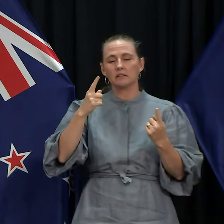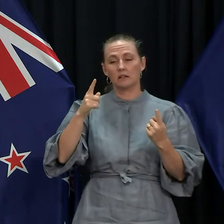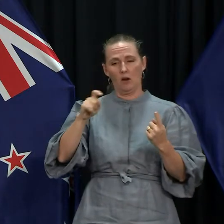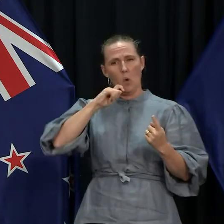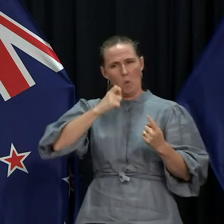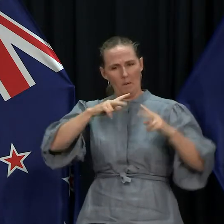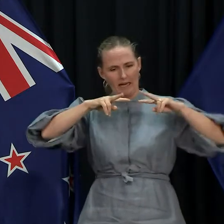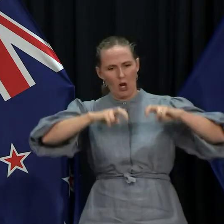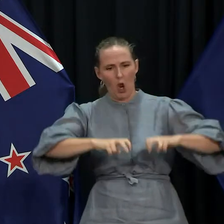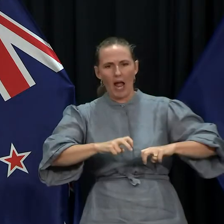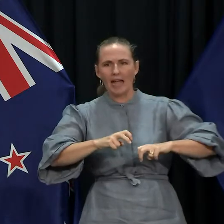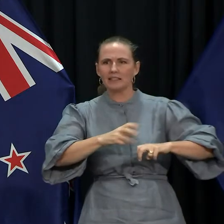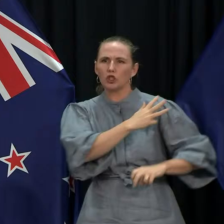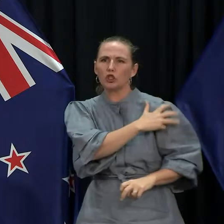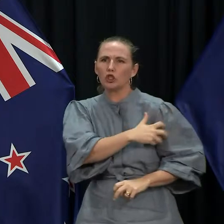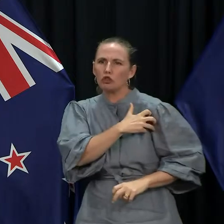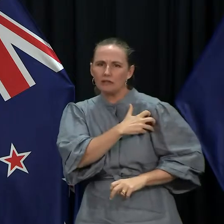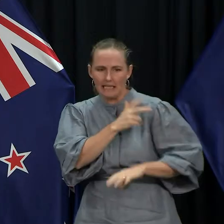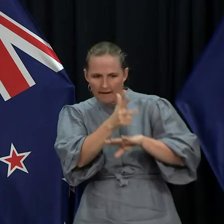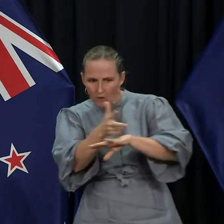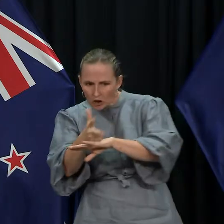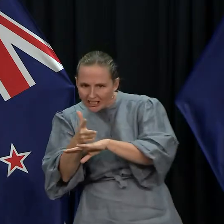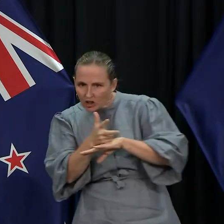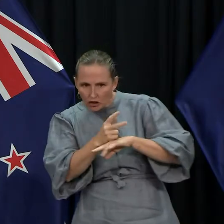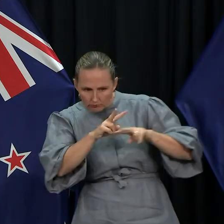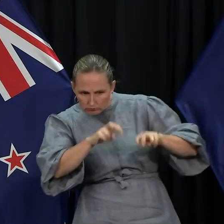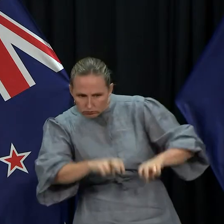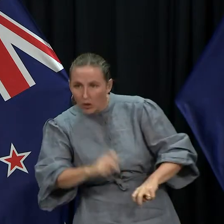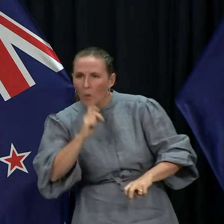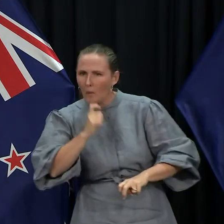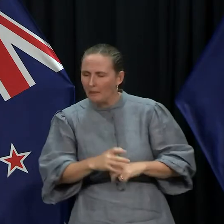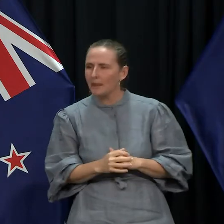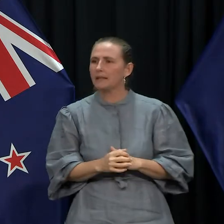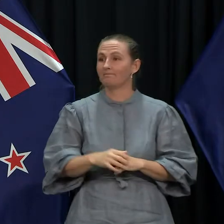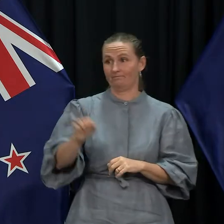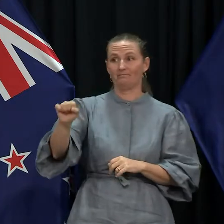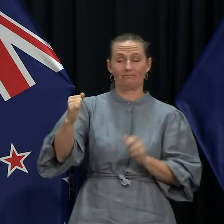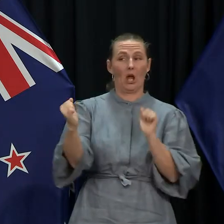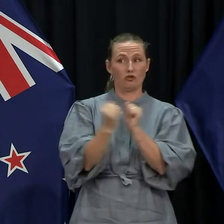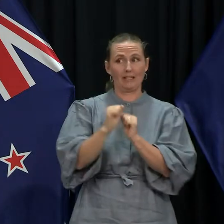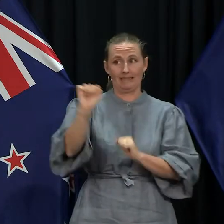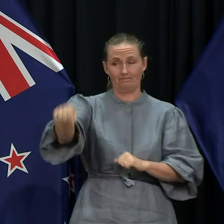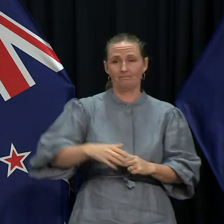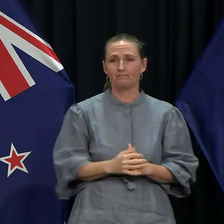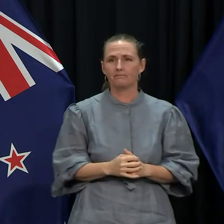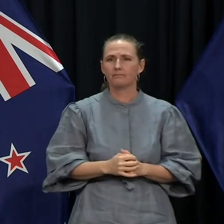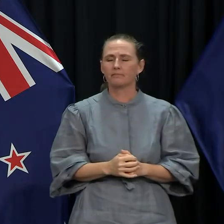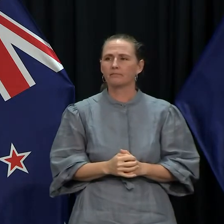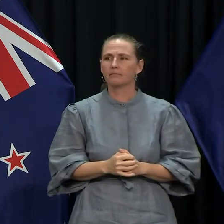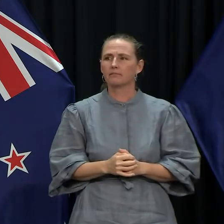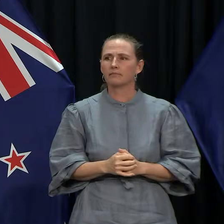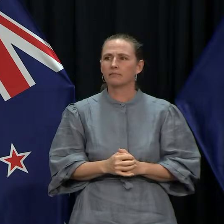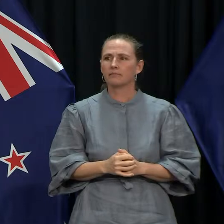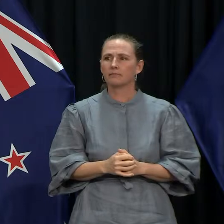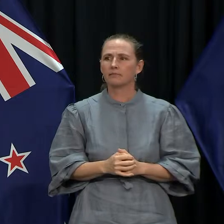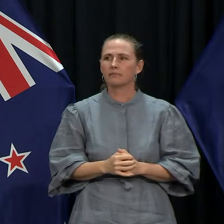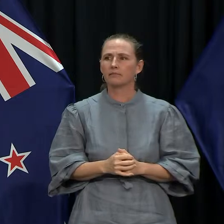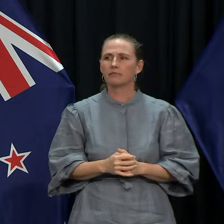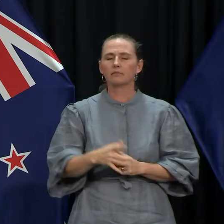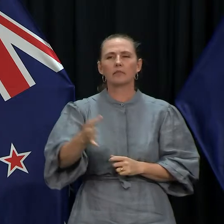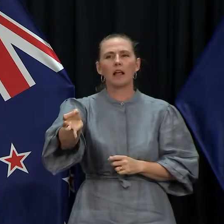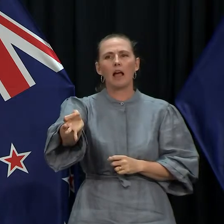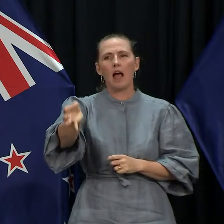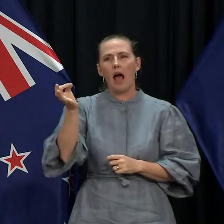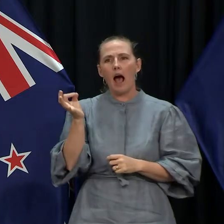example. Yep, we've said that as well. So can you just clarify, though, the likes of the Speaker, any sort of MPs,